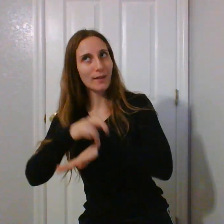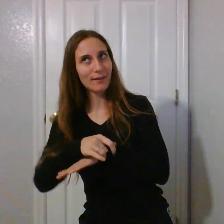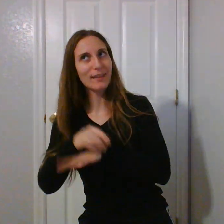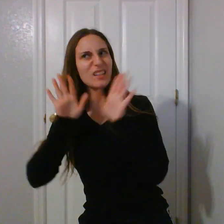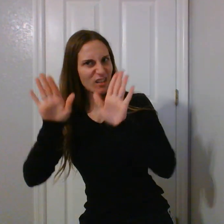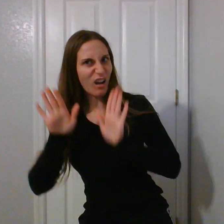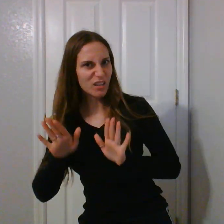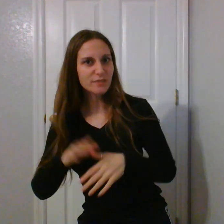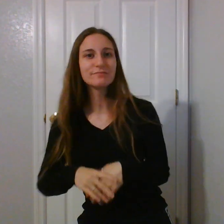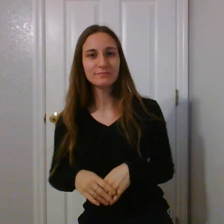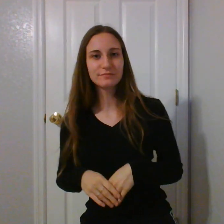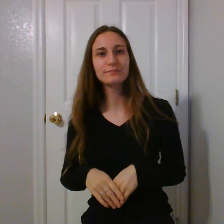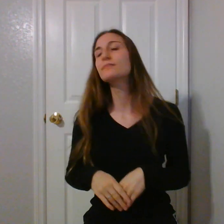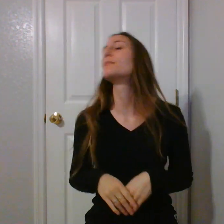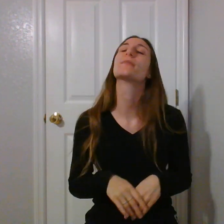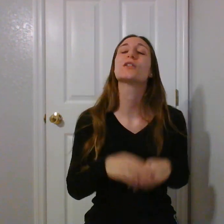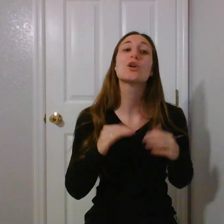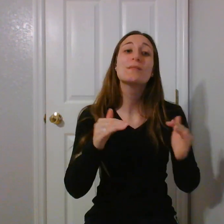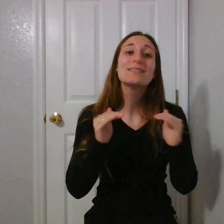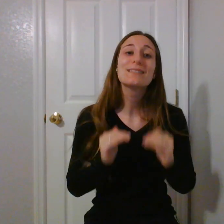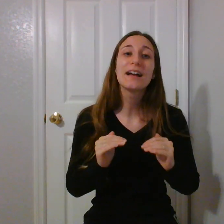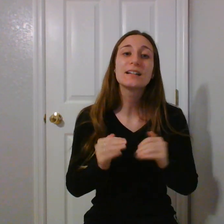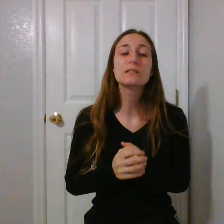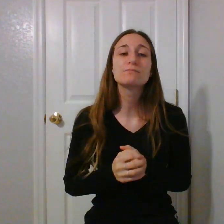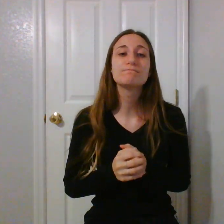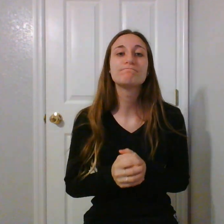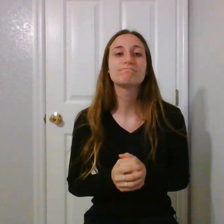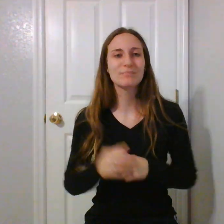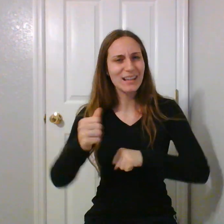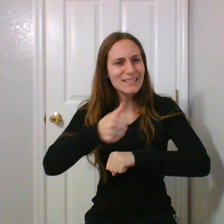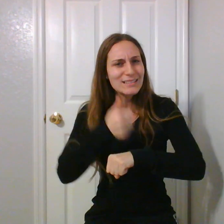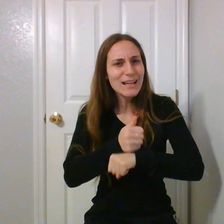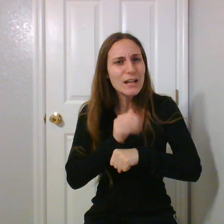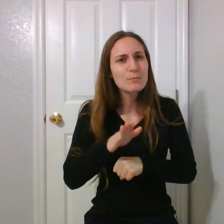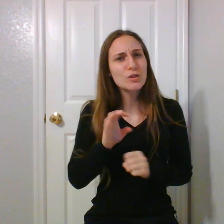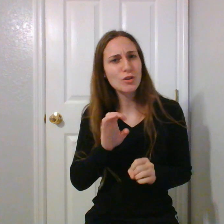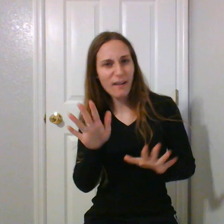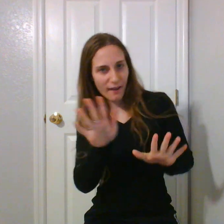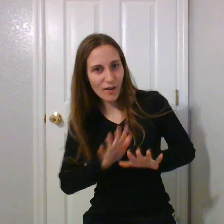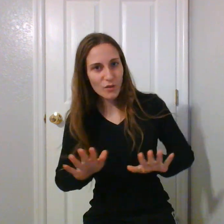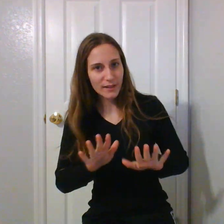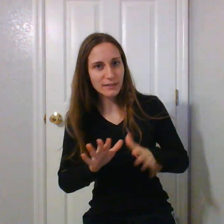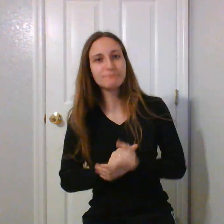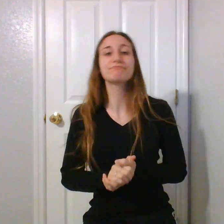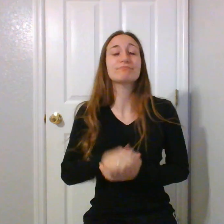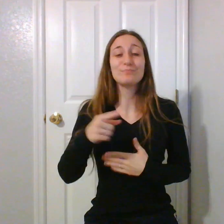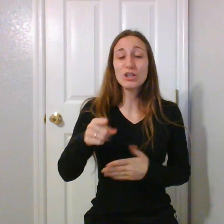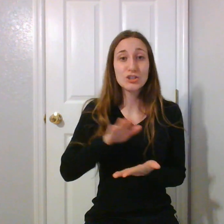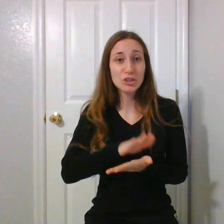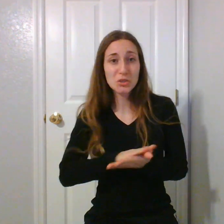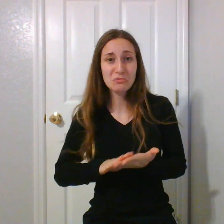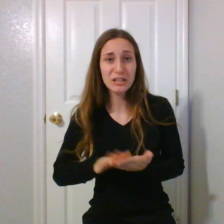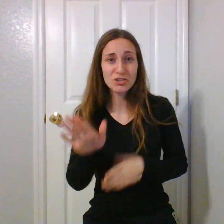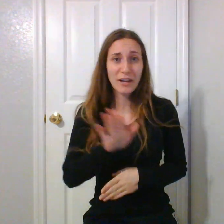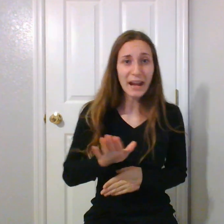guys is to set your atmosphere so you have a decluttered little space you've kind of cleared out your mind you're ready to start the day you're up and ready